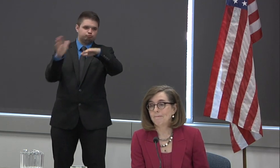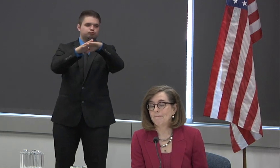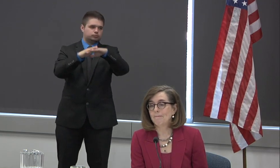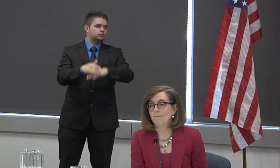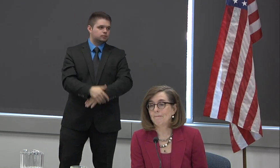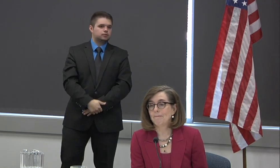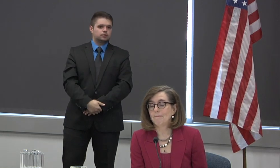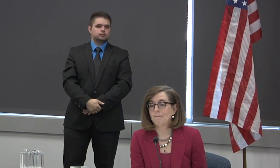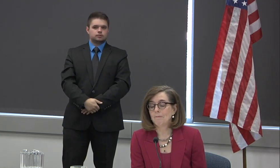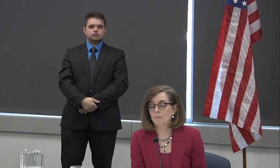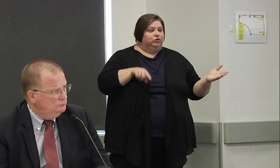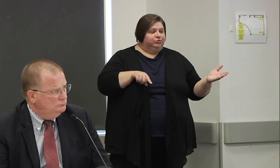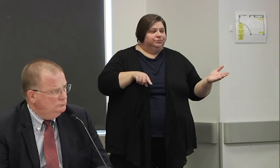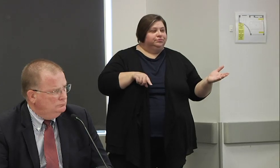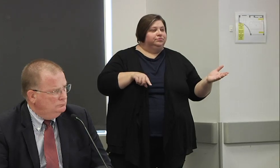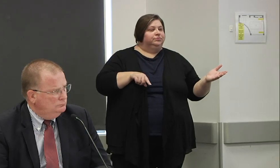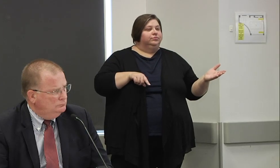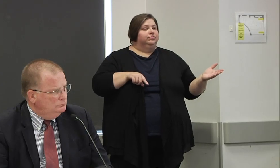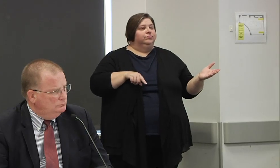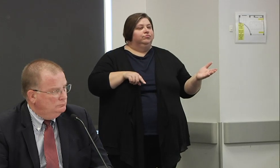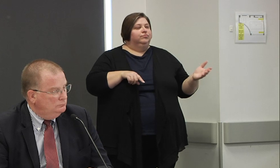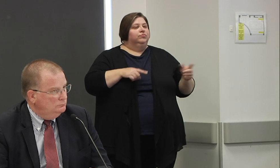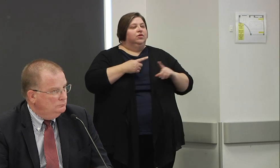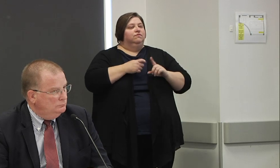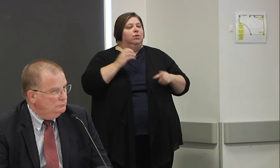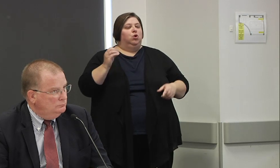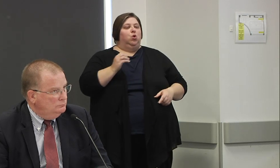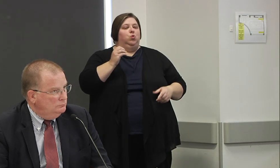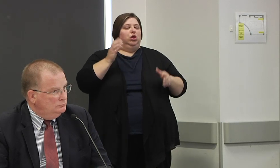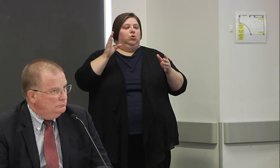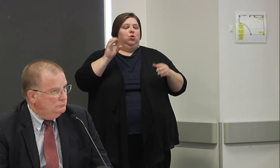from Michael Russell with Oregonian. Go ahead,